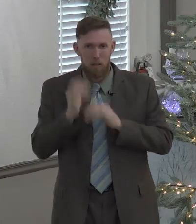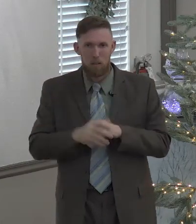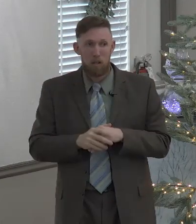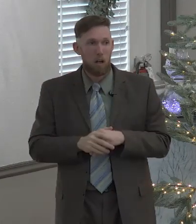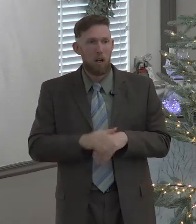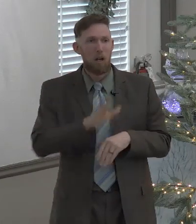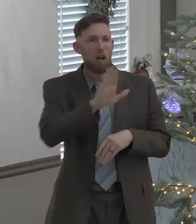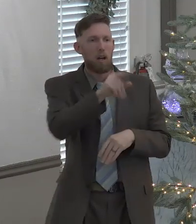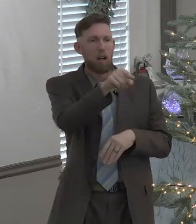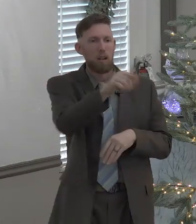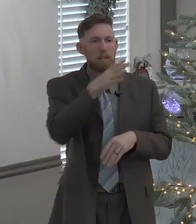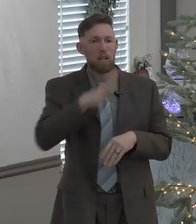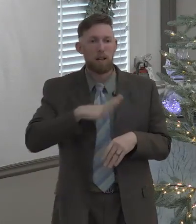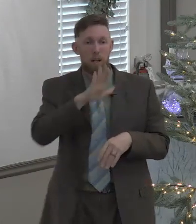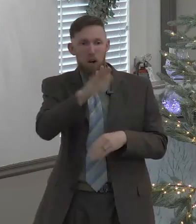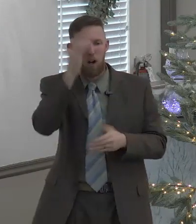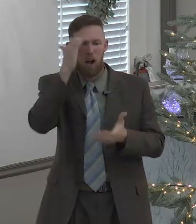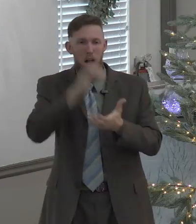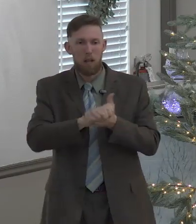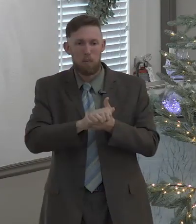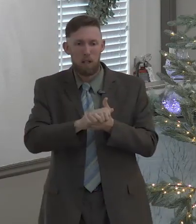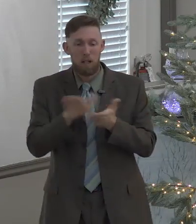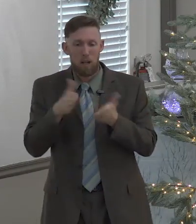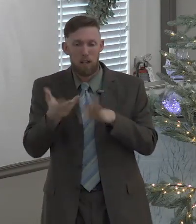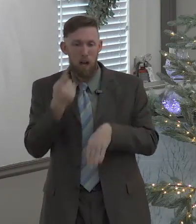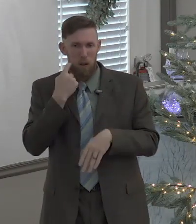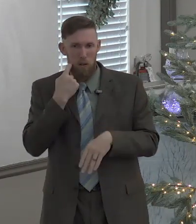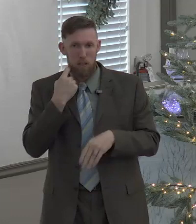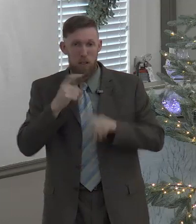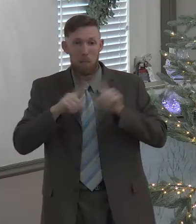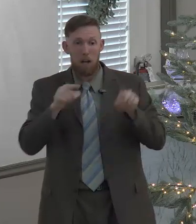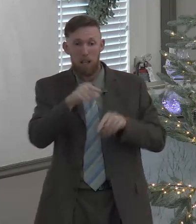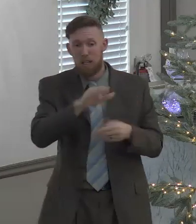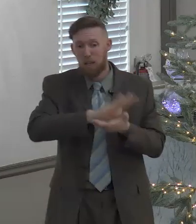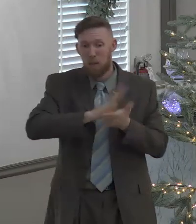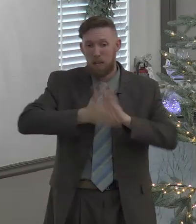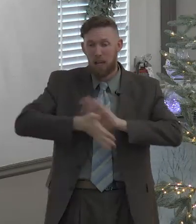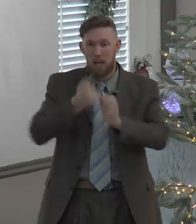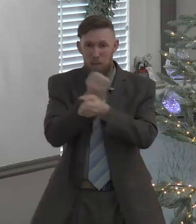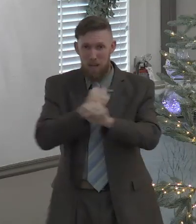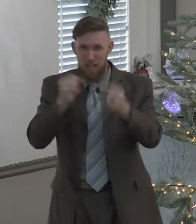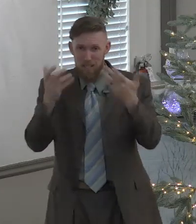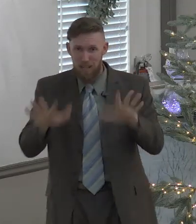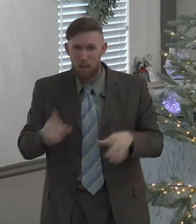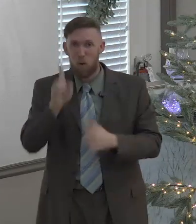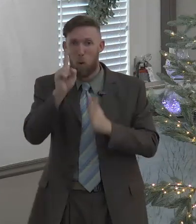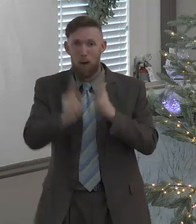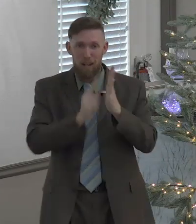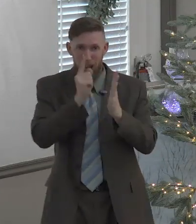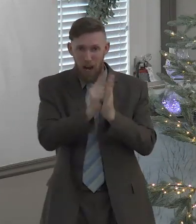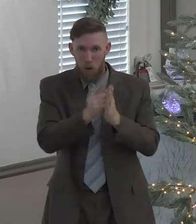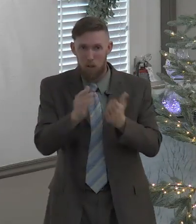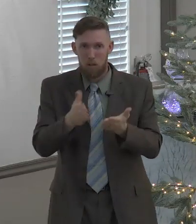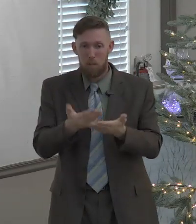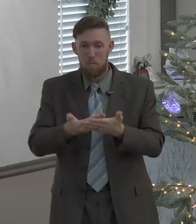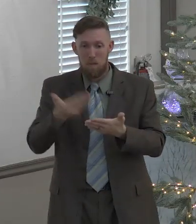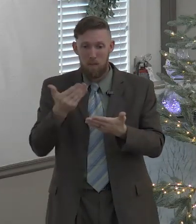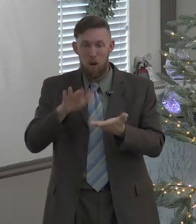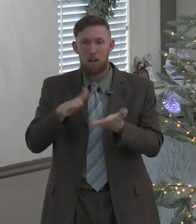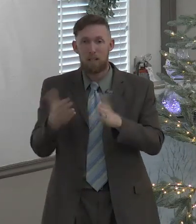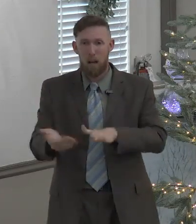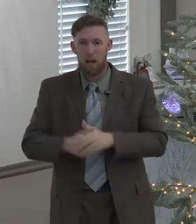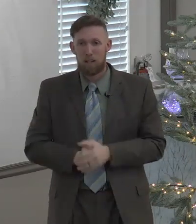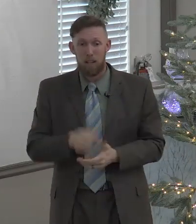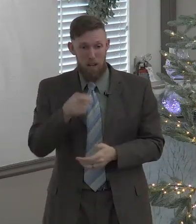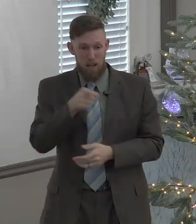led people to Christ. Natalie's husband, I prayed with him and he accepted Christ as Savior an hour before